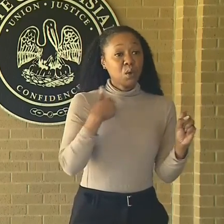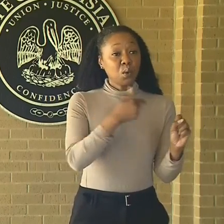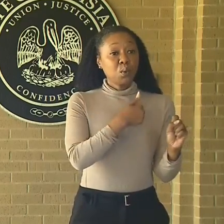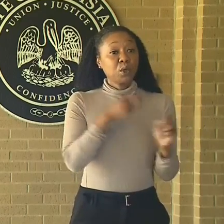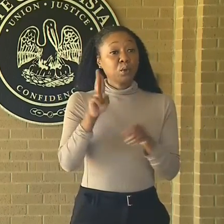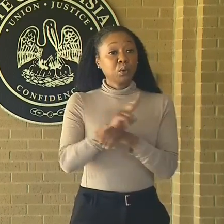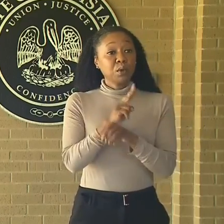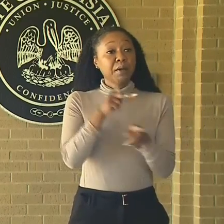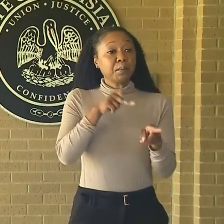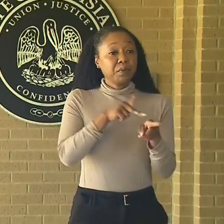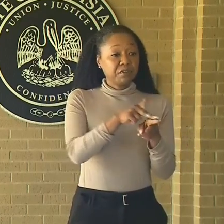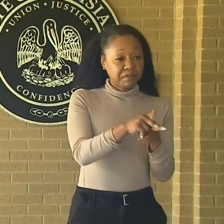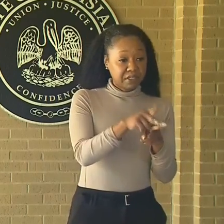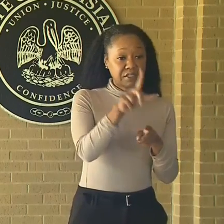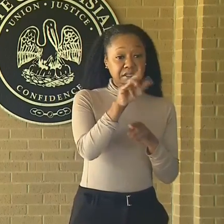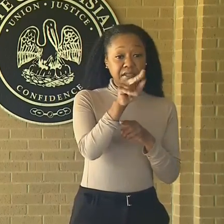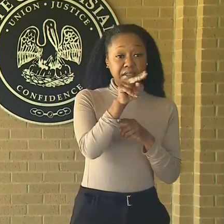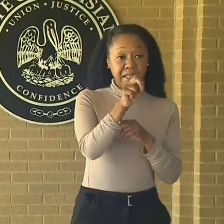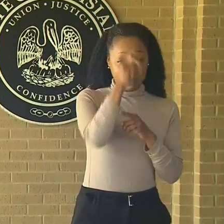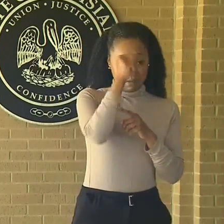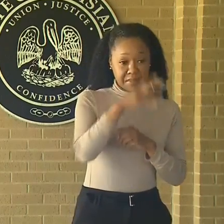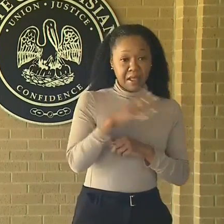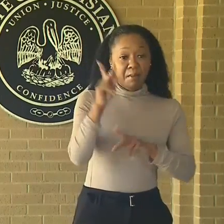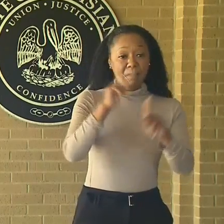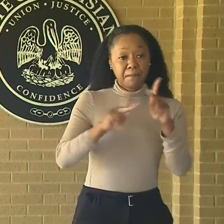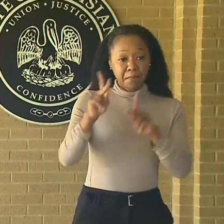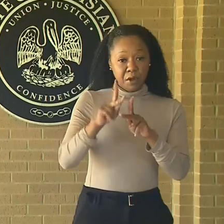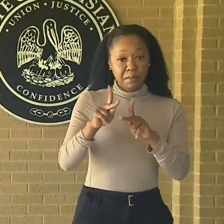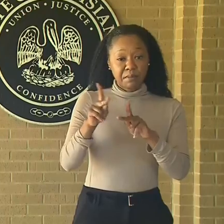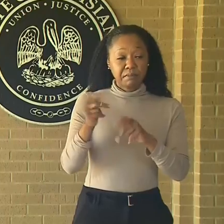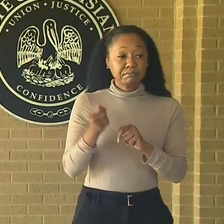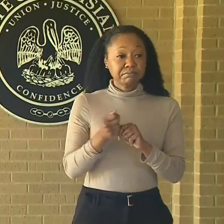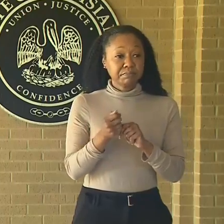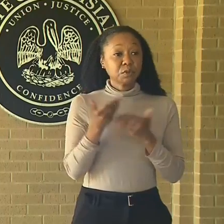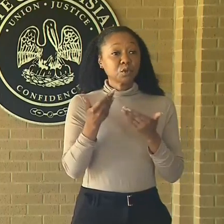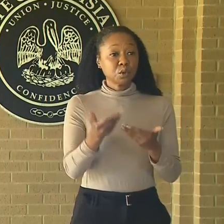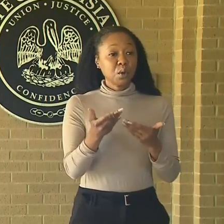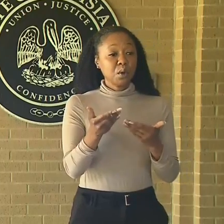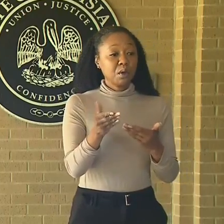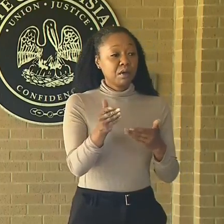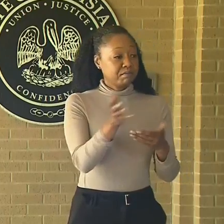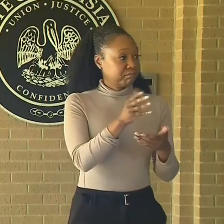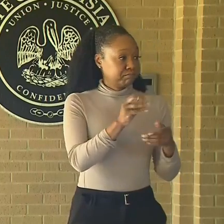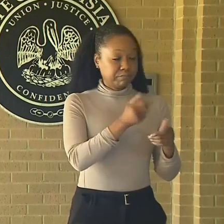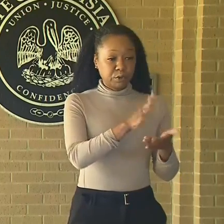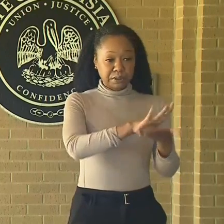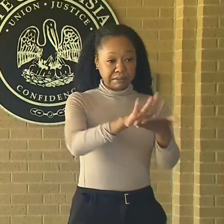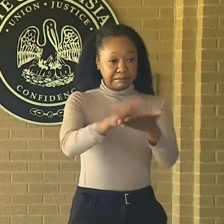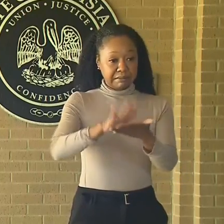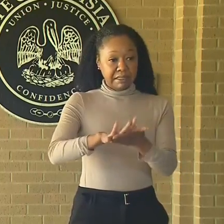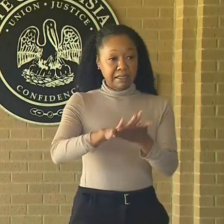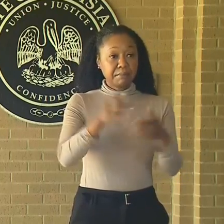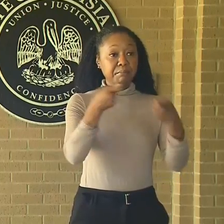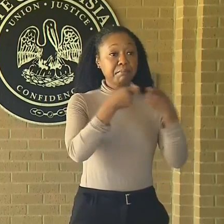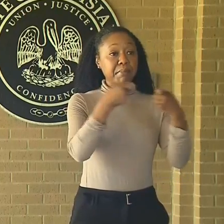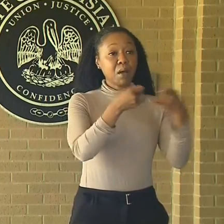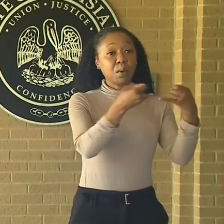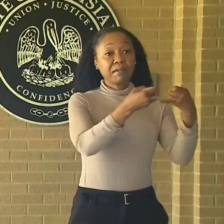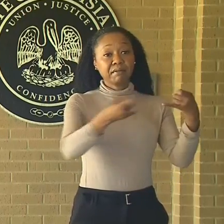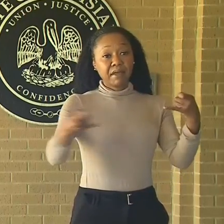professional linemen and their crews in order to remove power lines. But